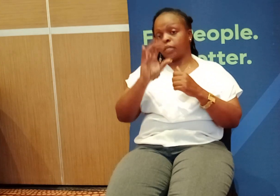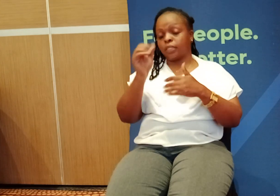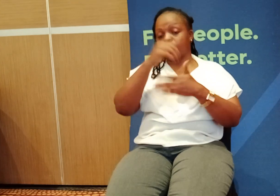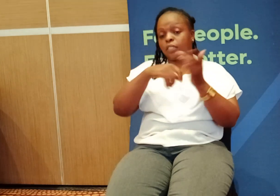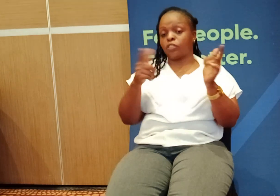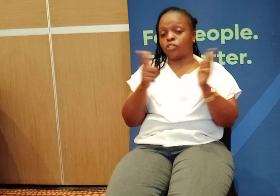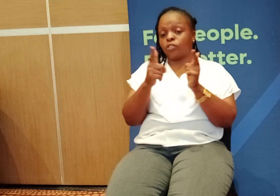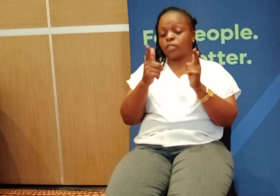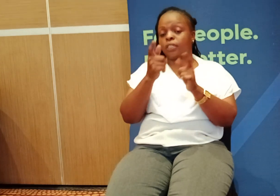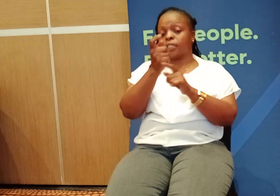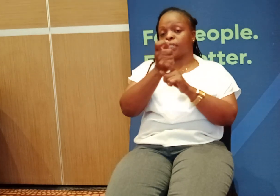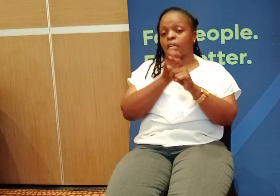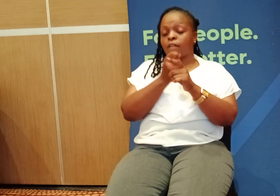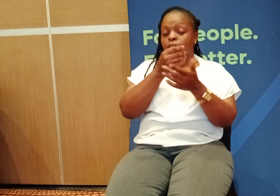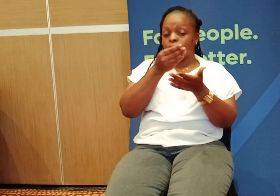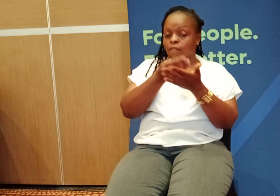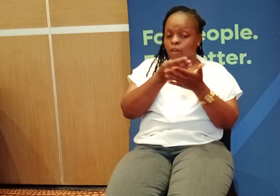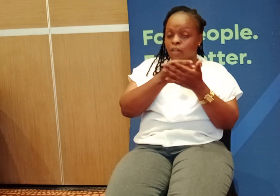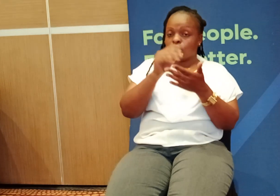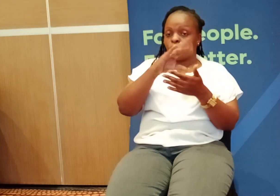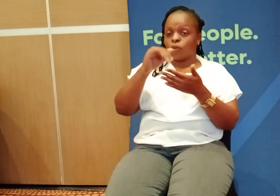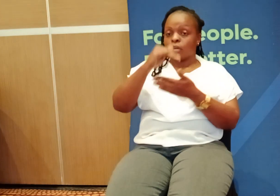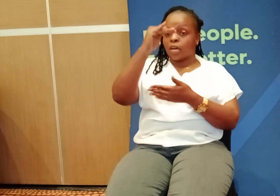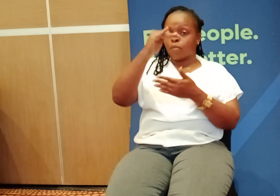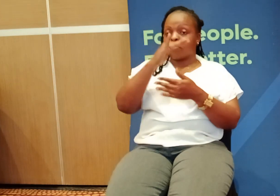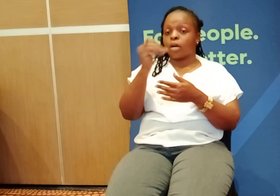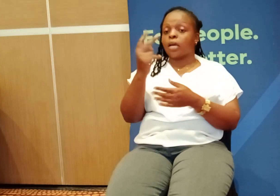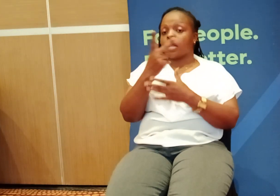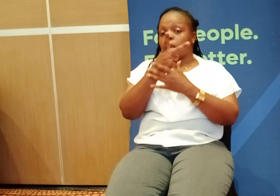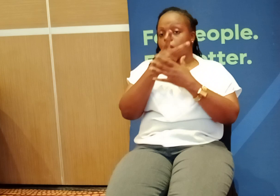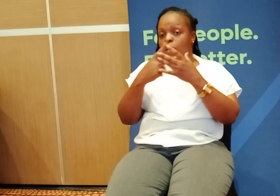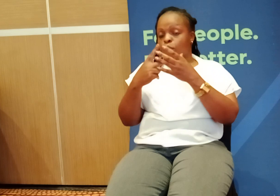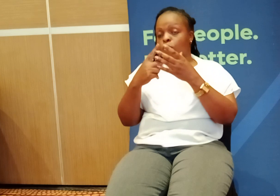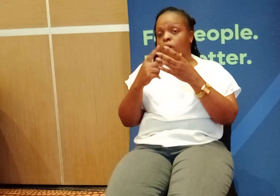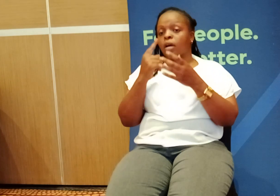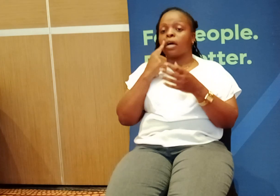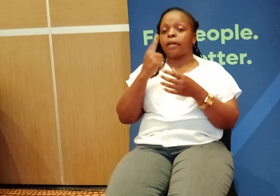funds going up by almost doubling, 100%.